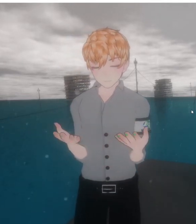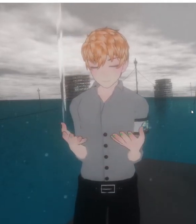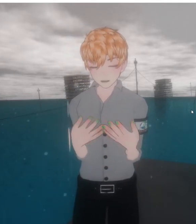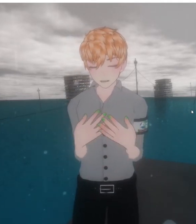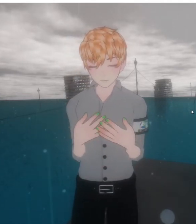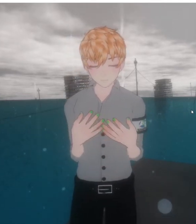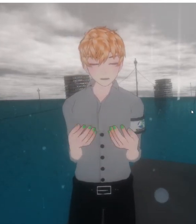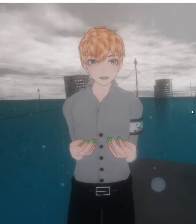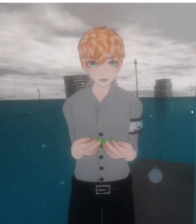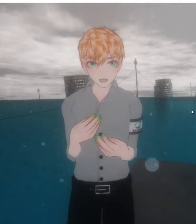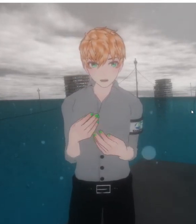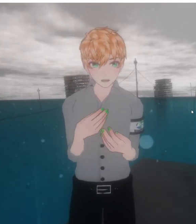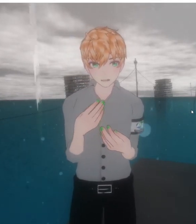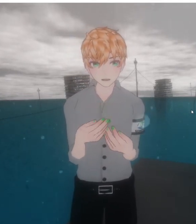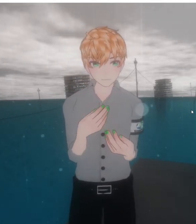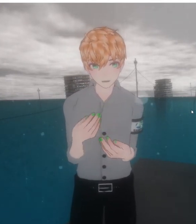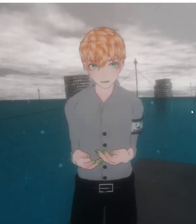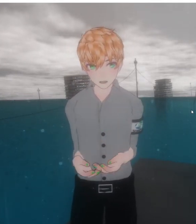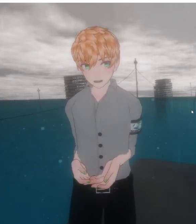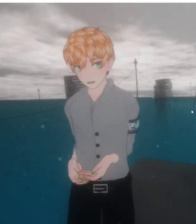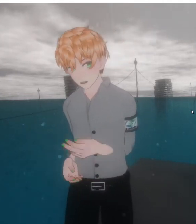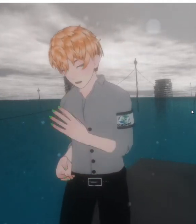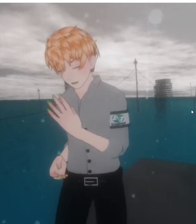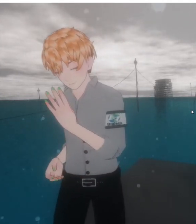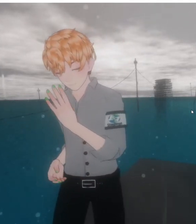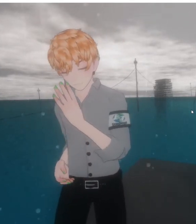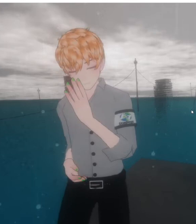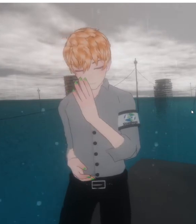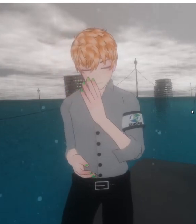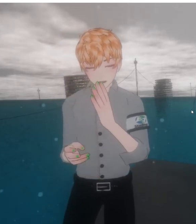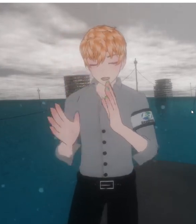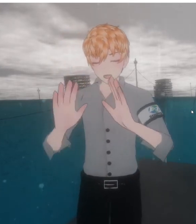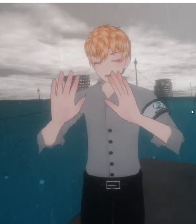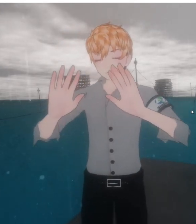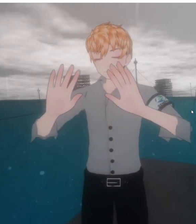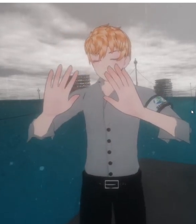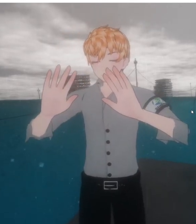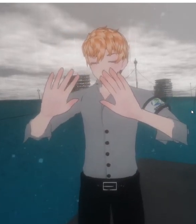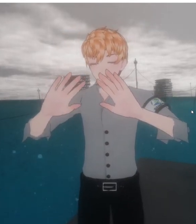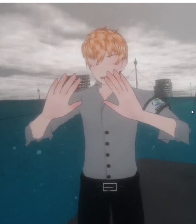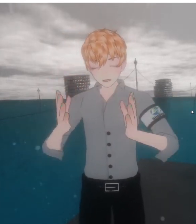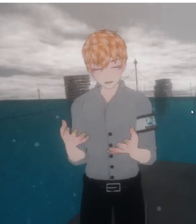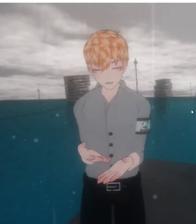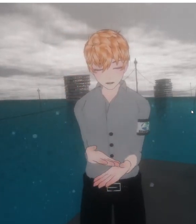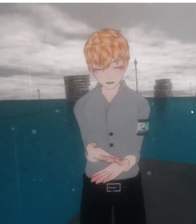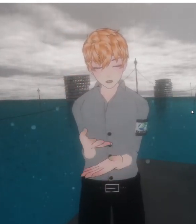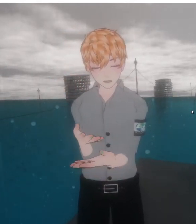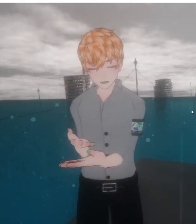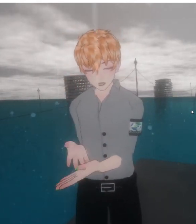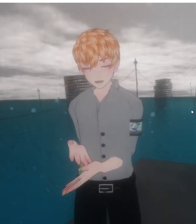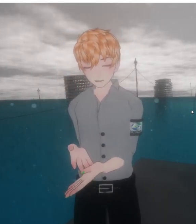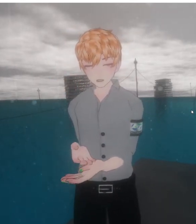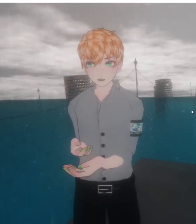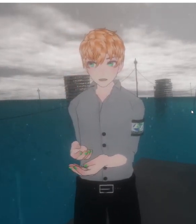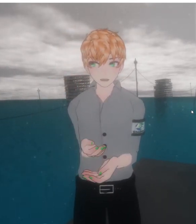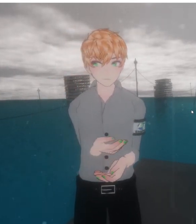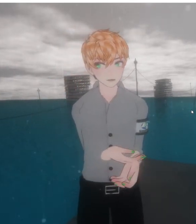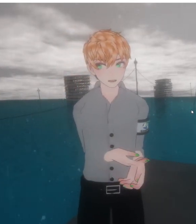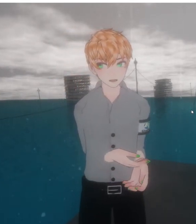just, it's like a diary, it's personal expression. When you have a narrative, when you have a story, things have to come